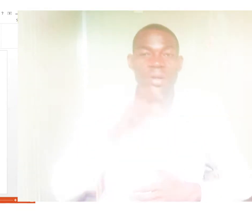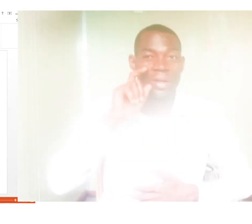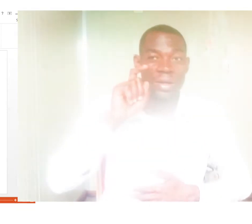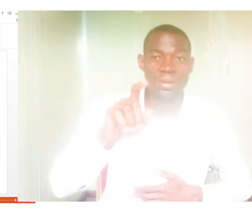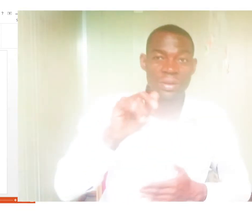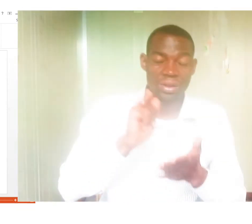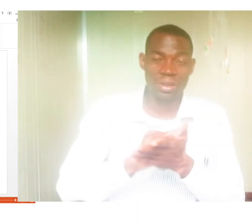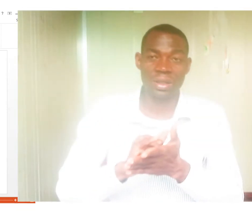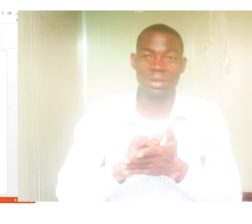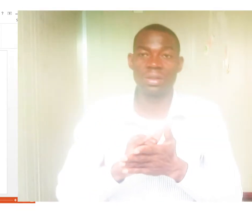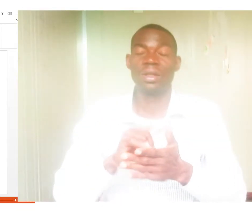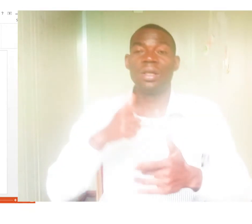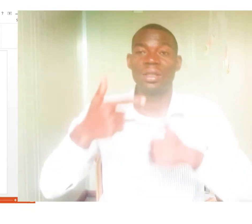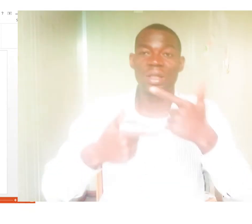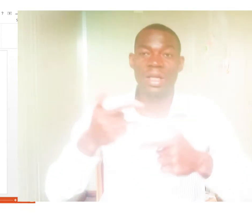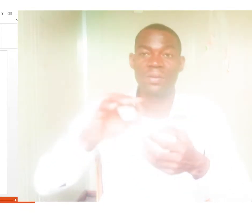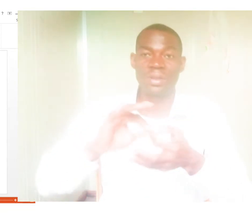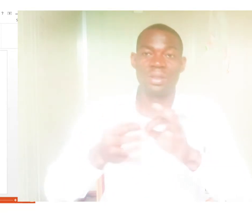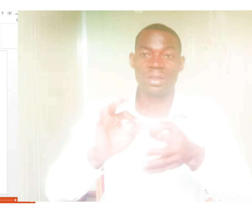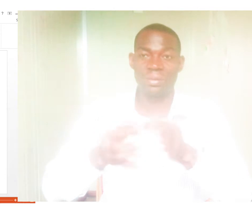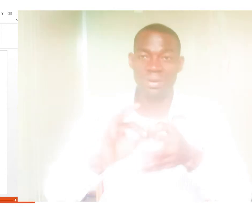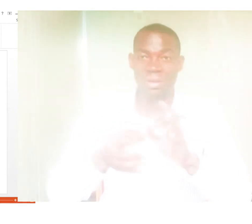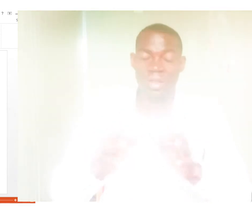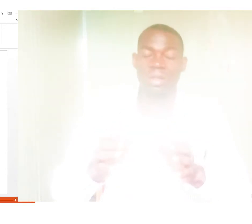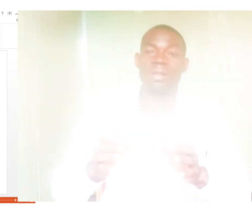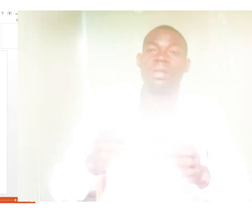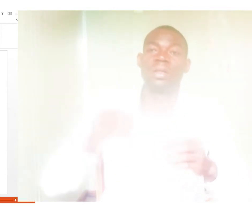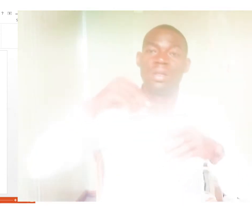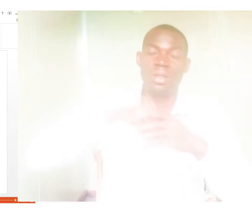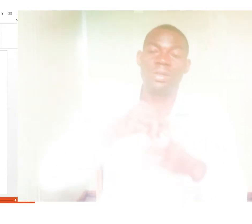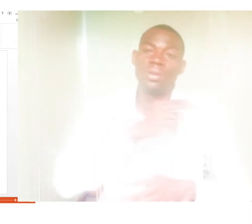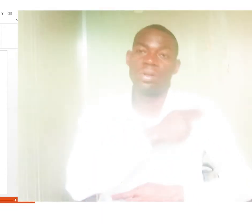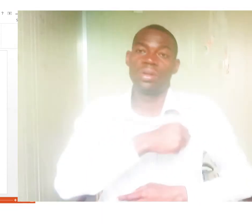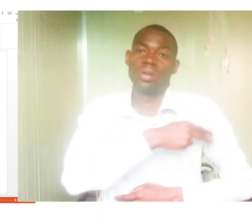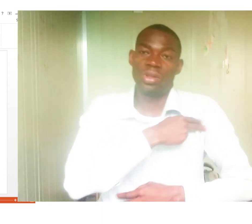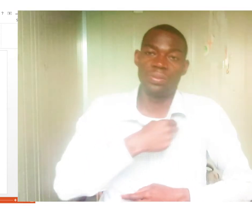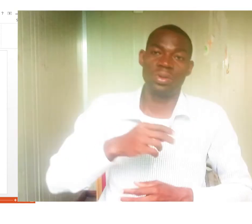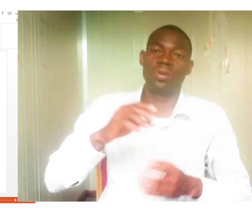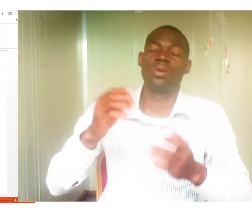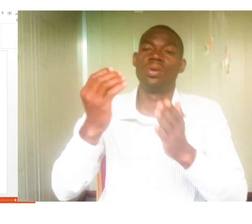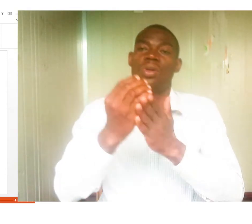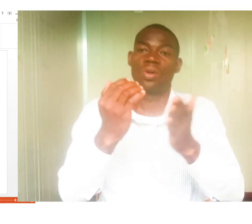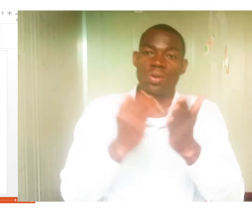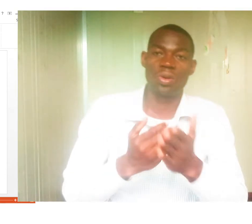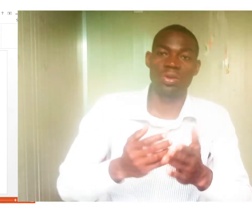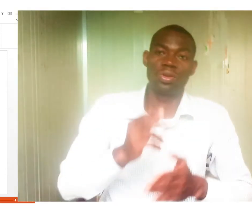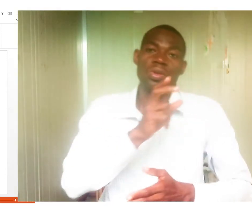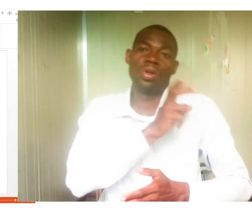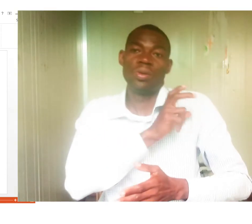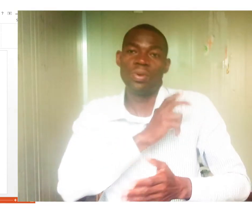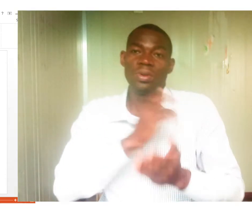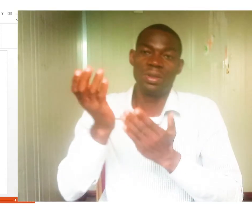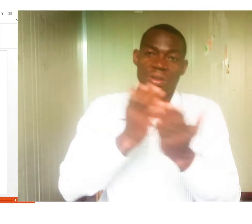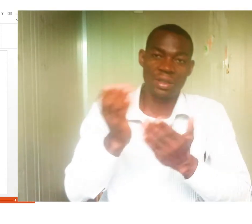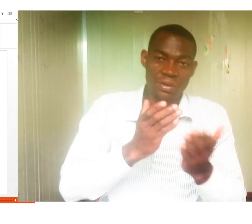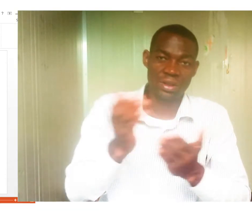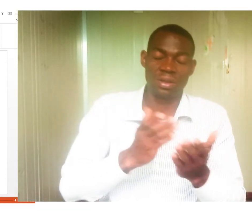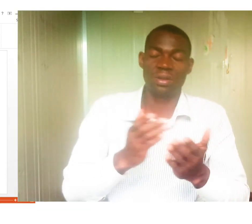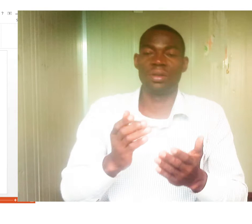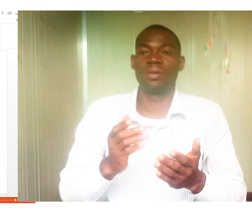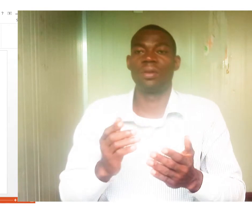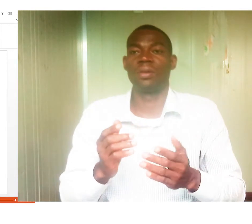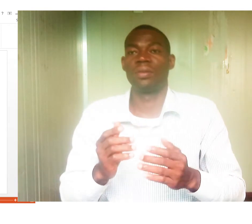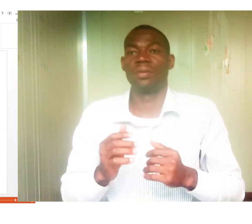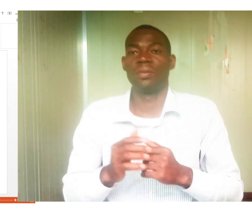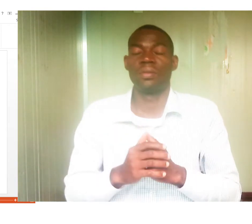education institutions, courts, police services, law information dissemination, use of